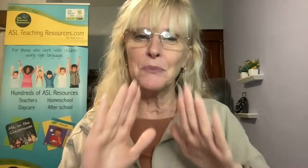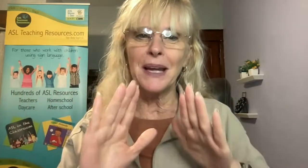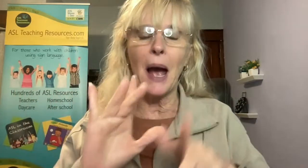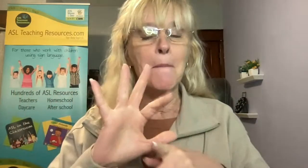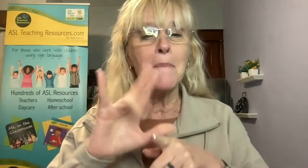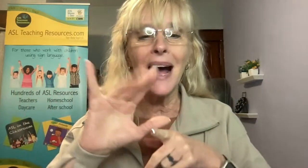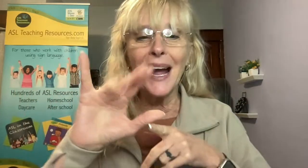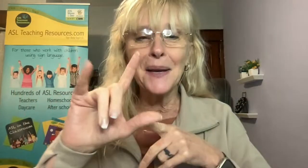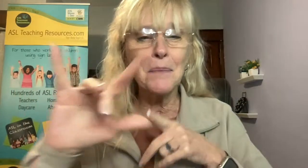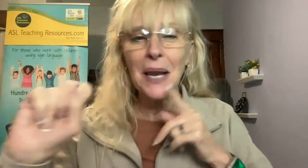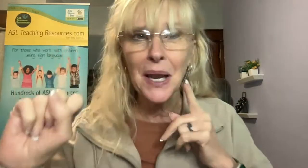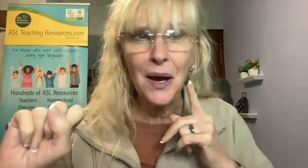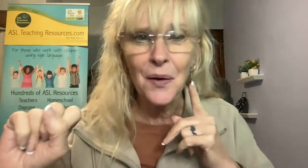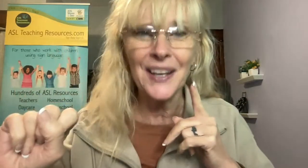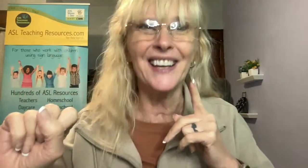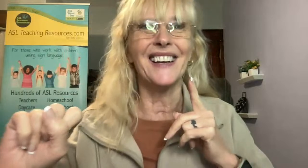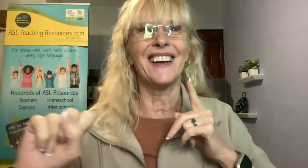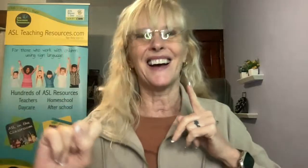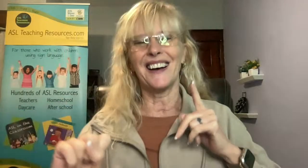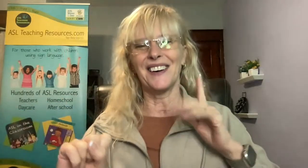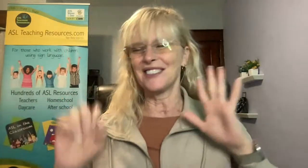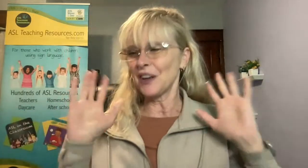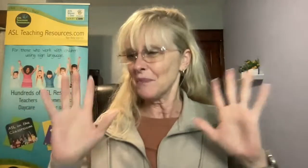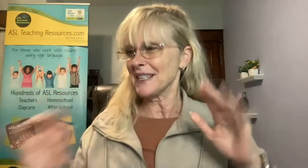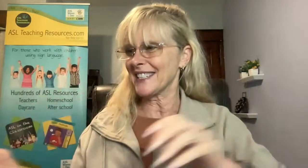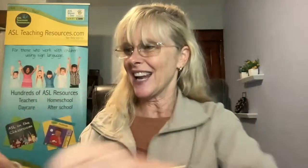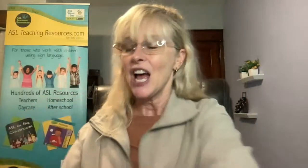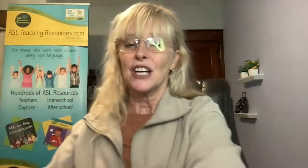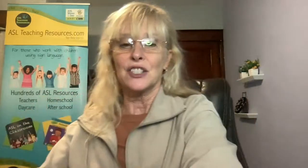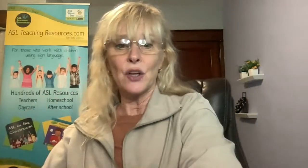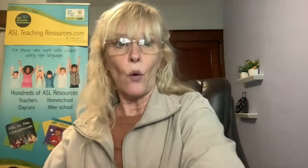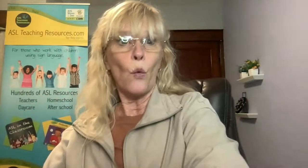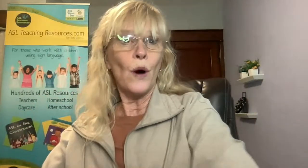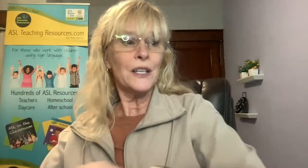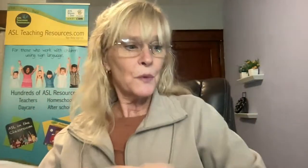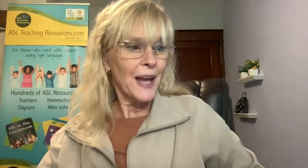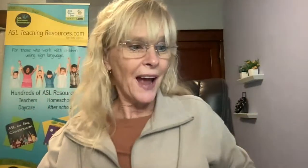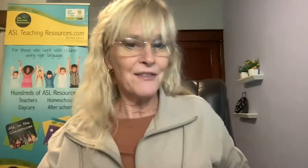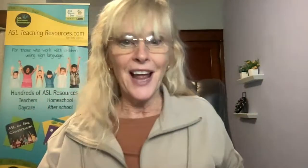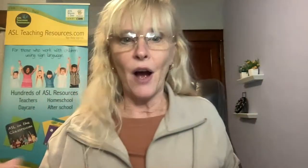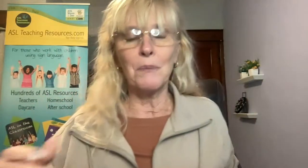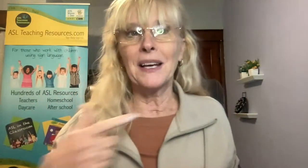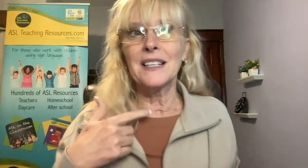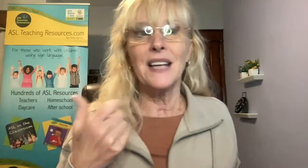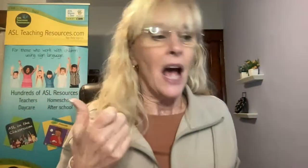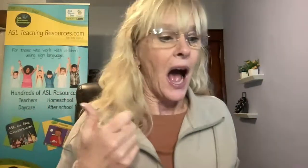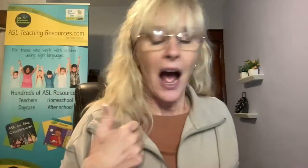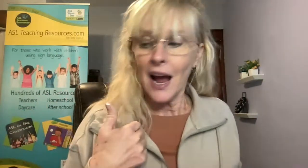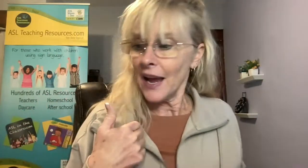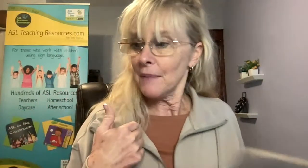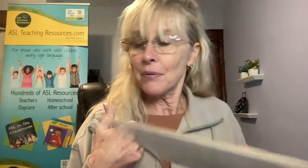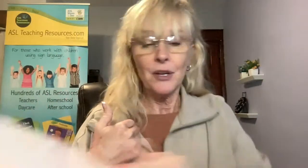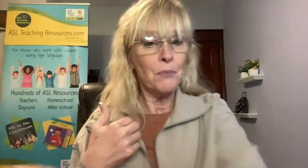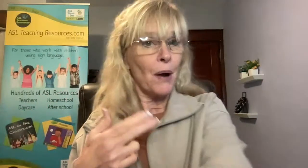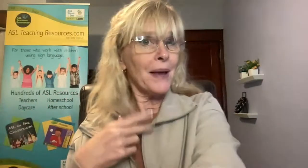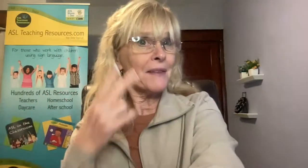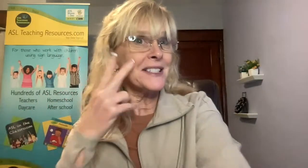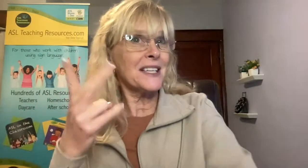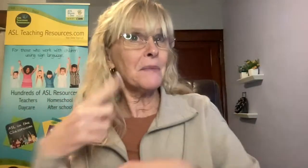be mind-blowing. Don't miss it. So what do we have now? Because you probably haven't seen me